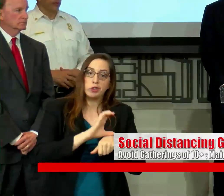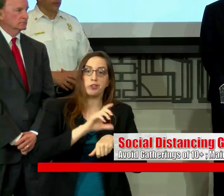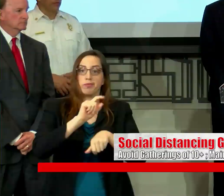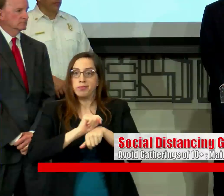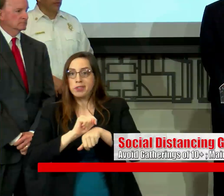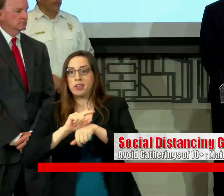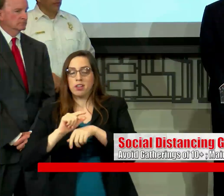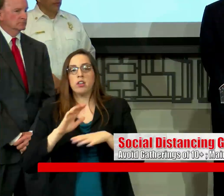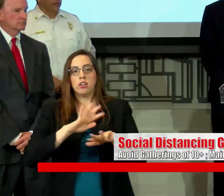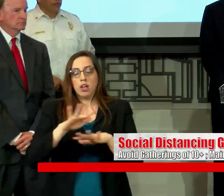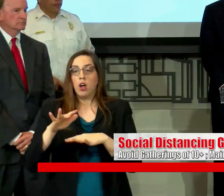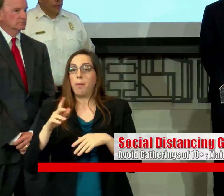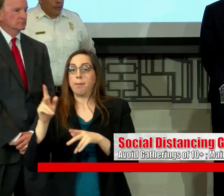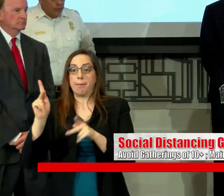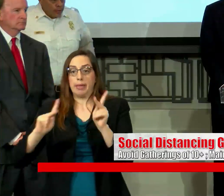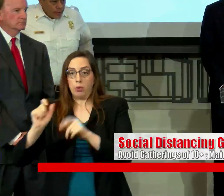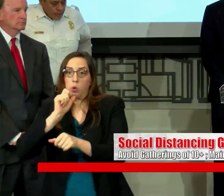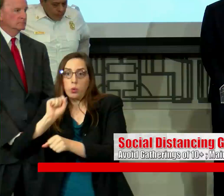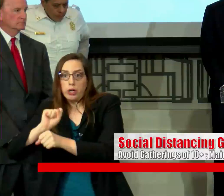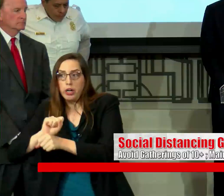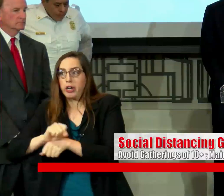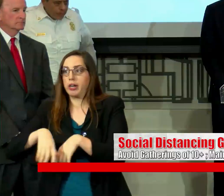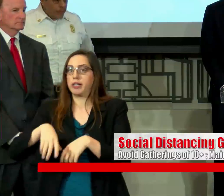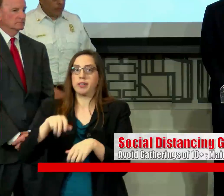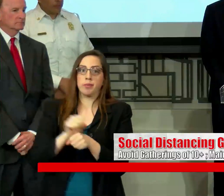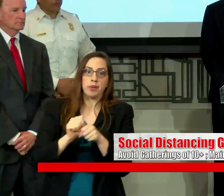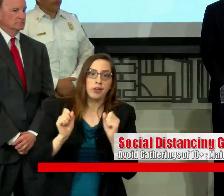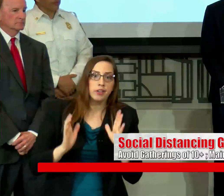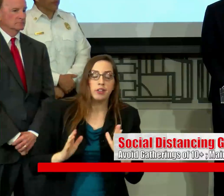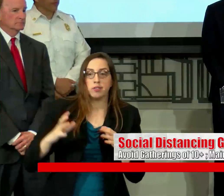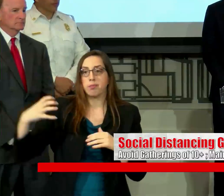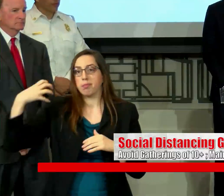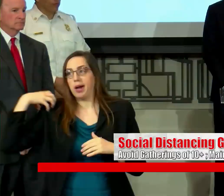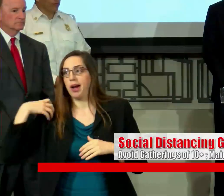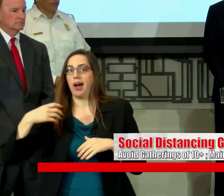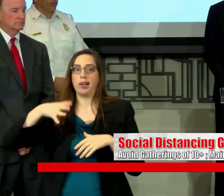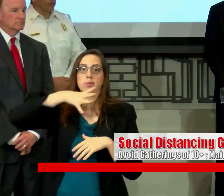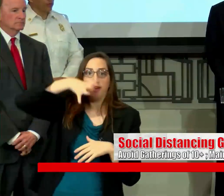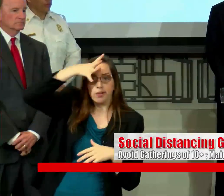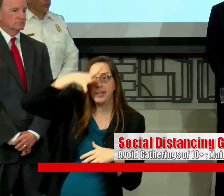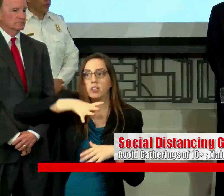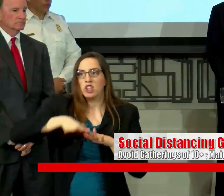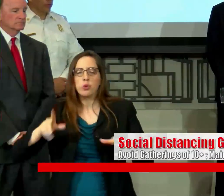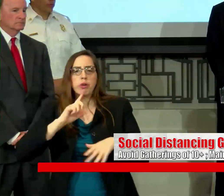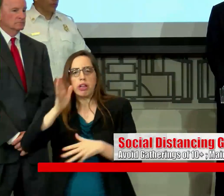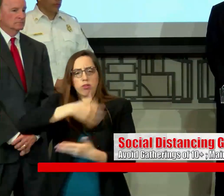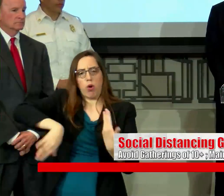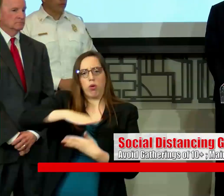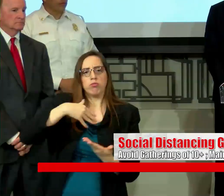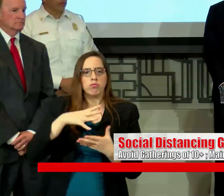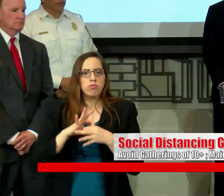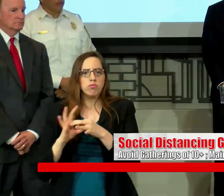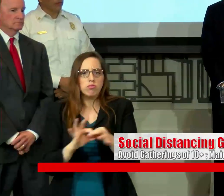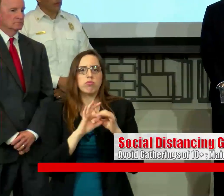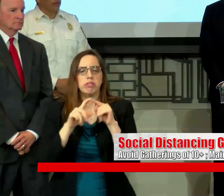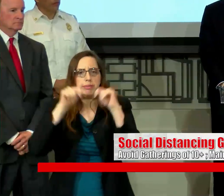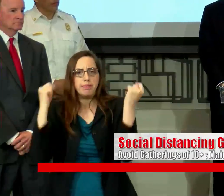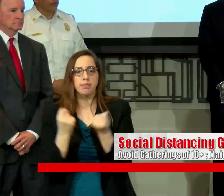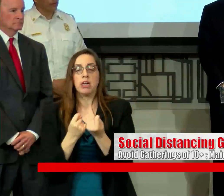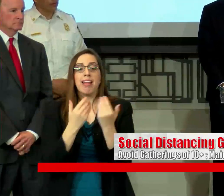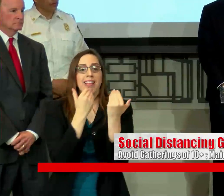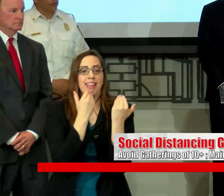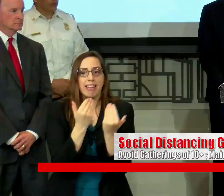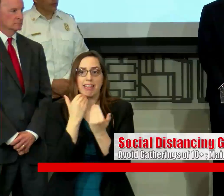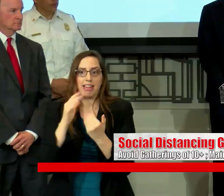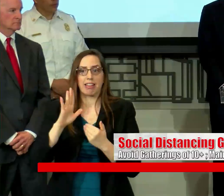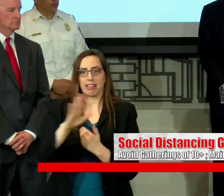institutions are employers, employees, their parents, their children. So we're all on the same team. I want to thank the